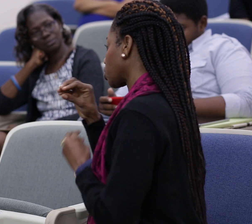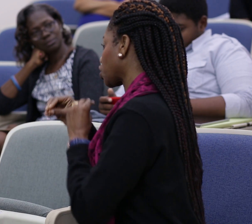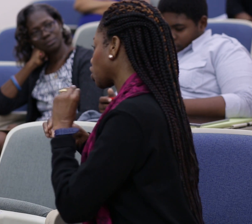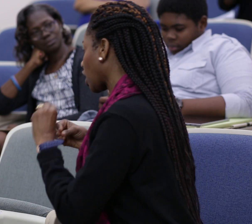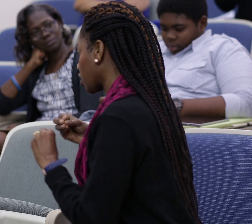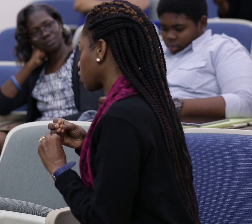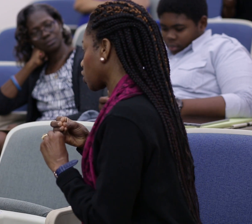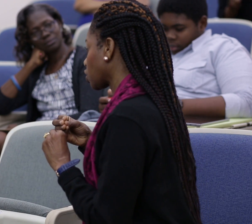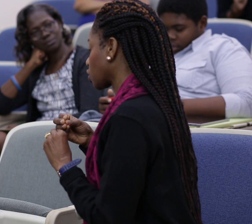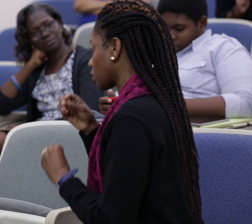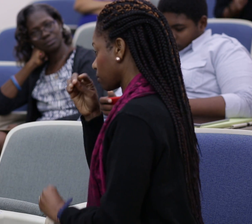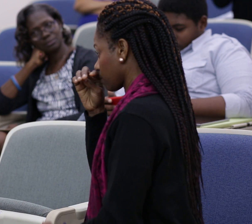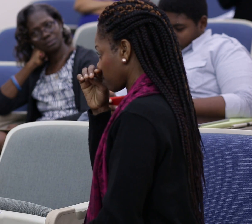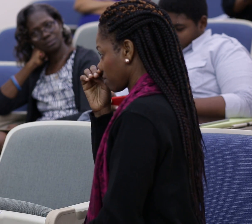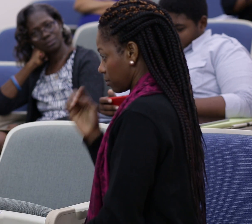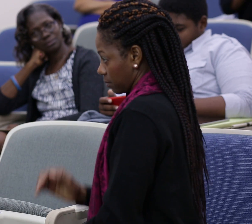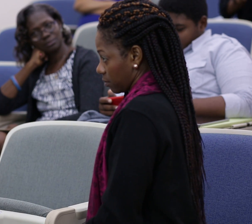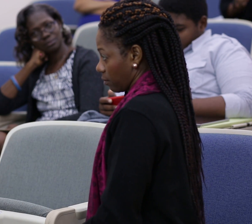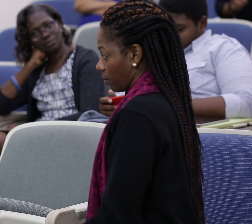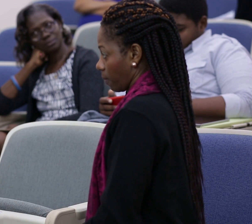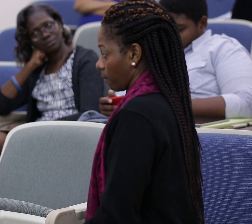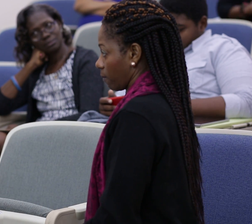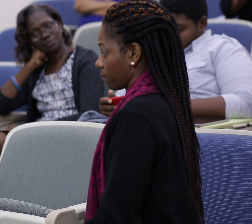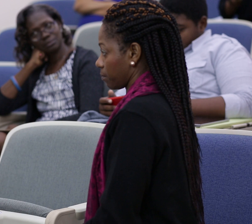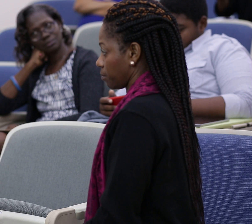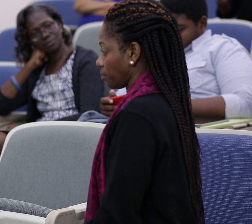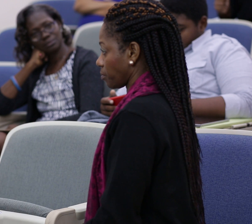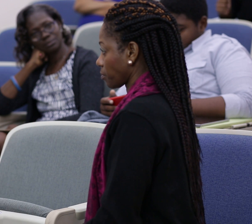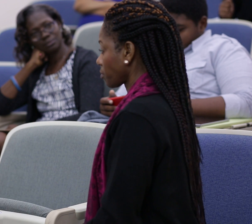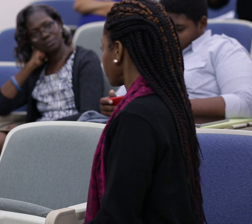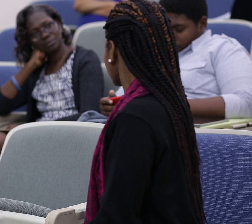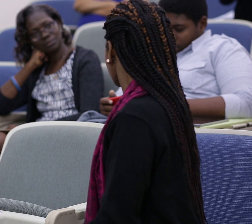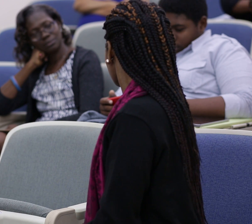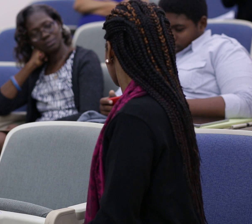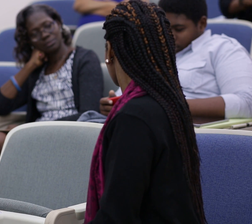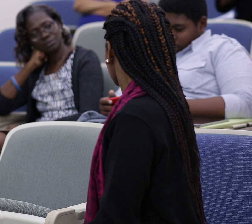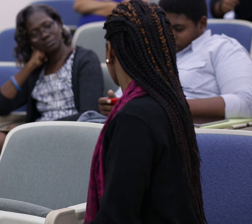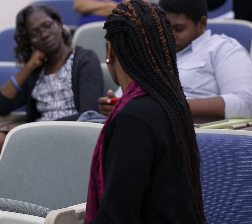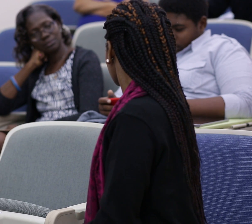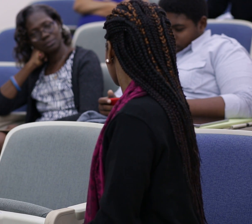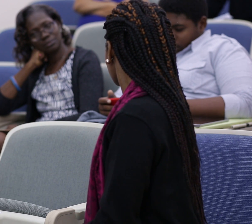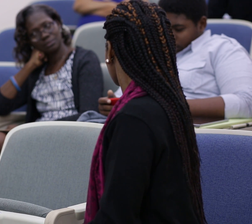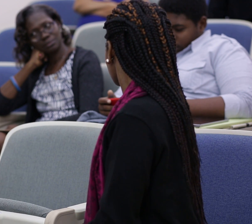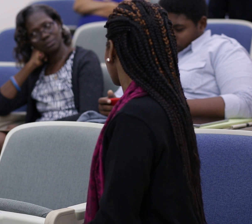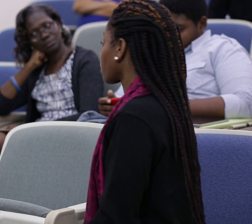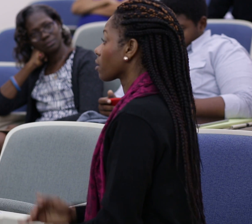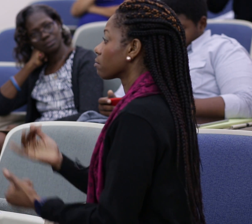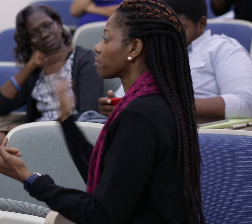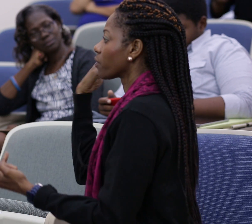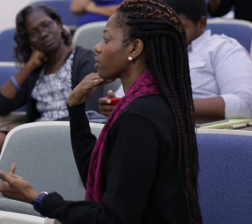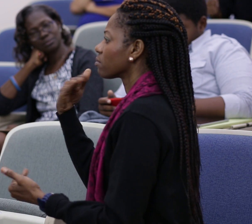stick, then the carrot will come. And I will tell you why. In industrial relations, until we had the OSHA